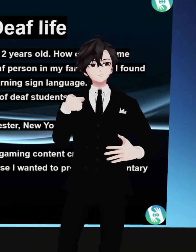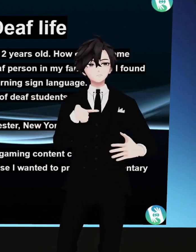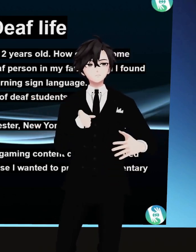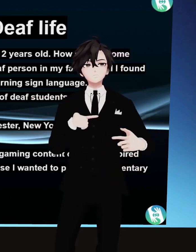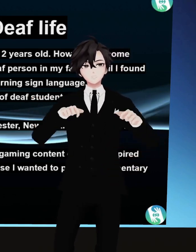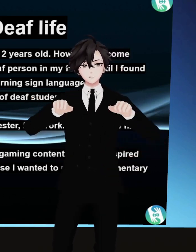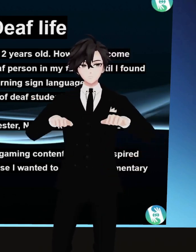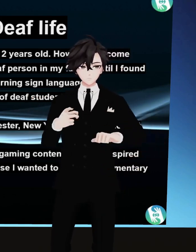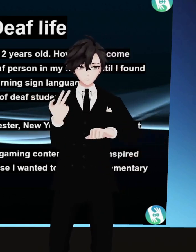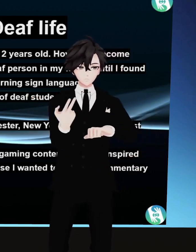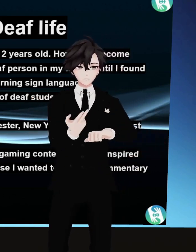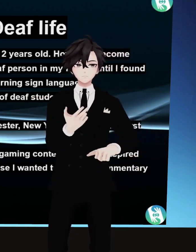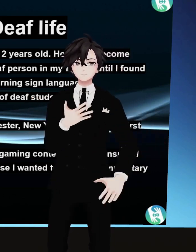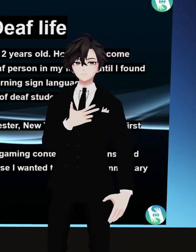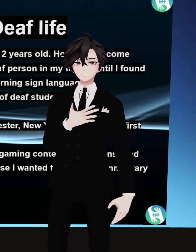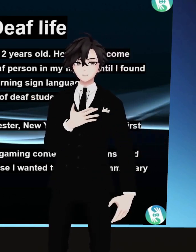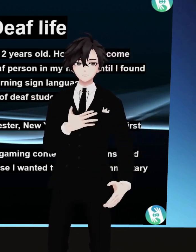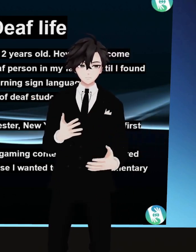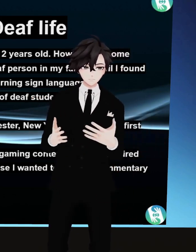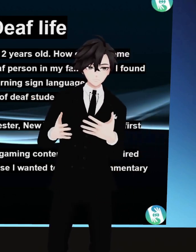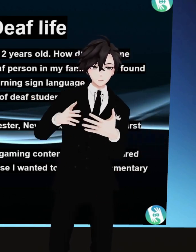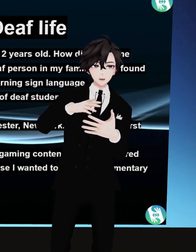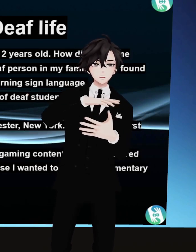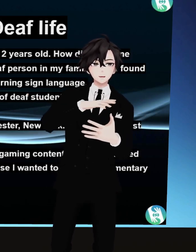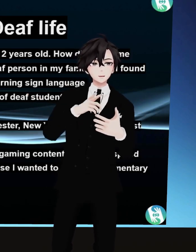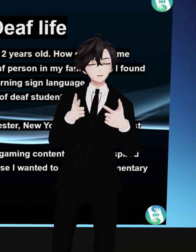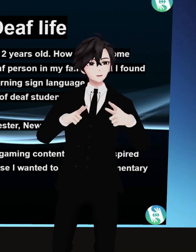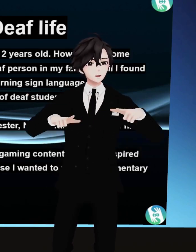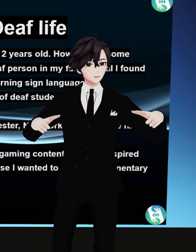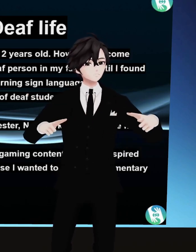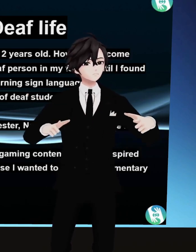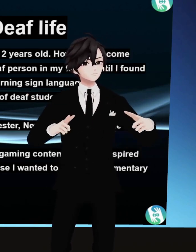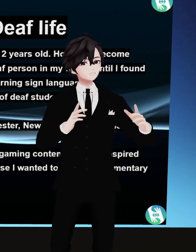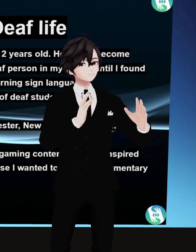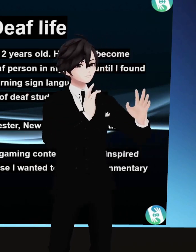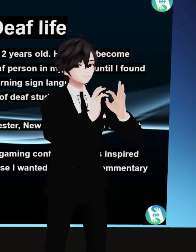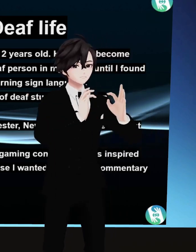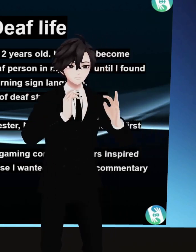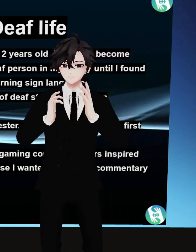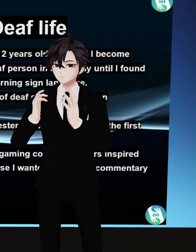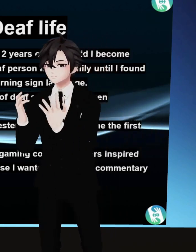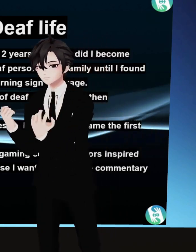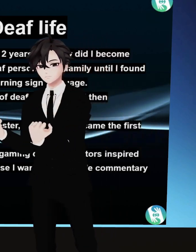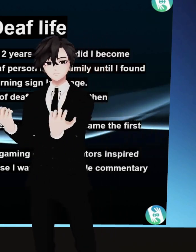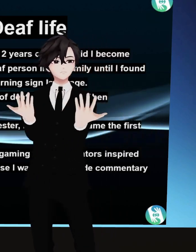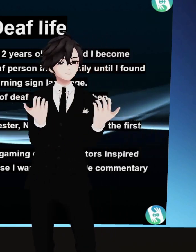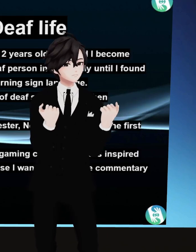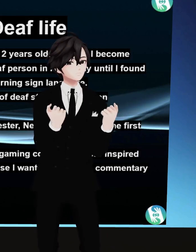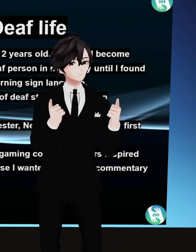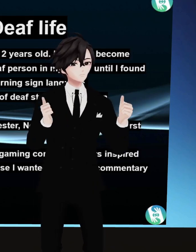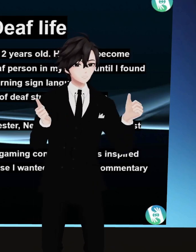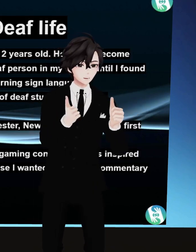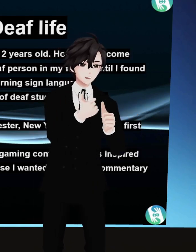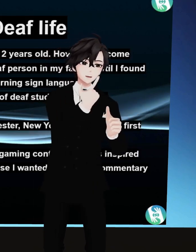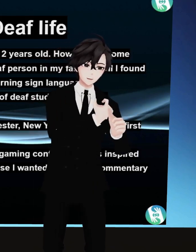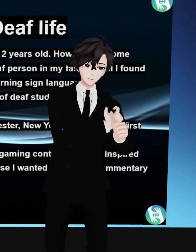was immediately, I felt a connection there. I was able to use my native language, and I was able to communicate with my peers around